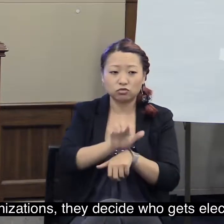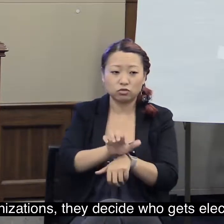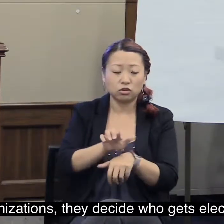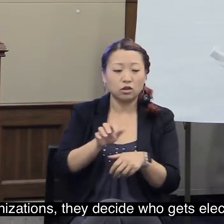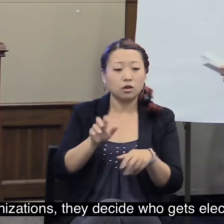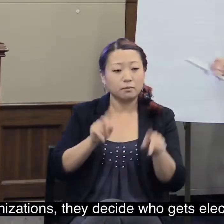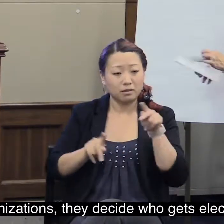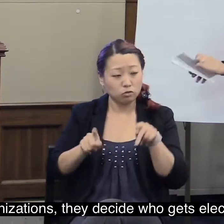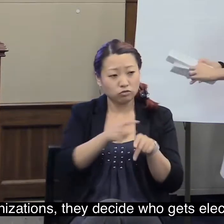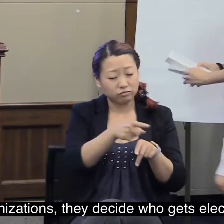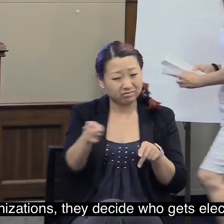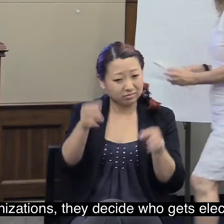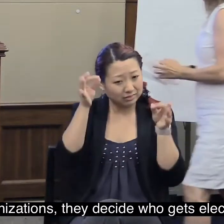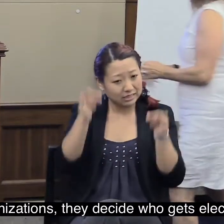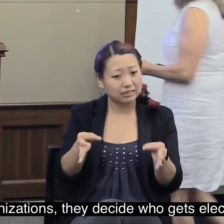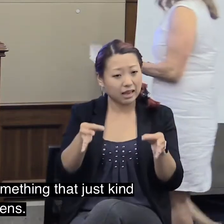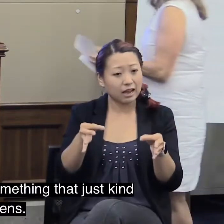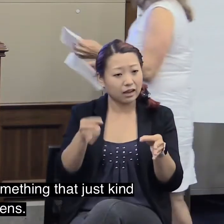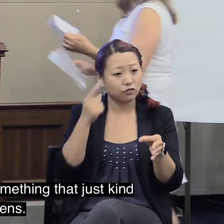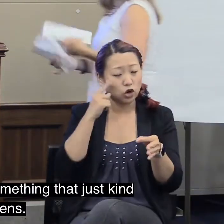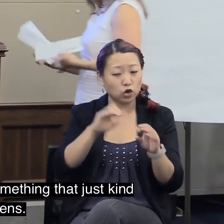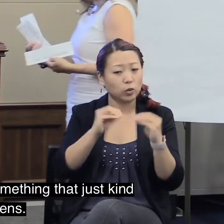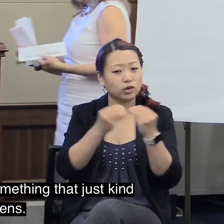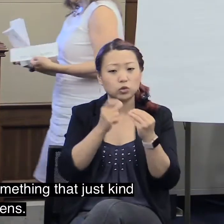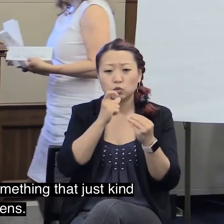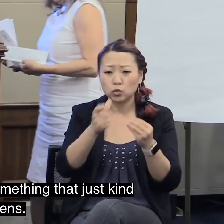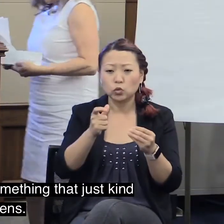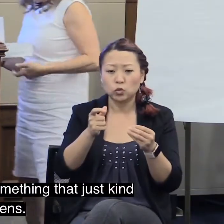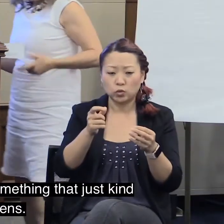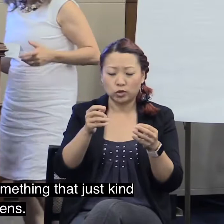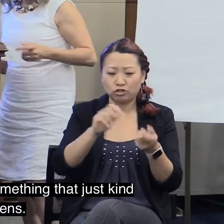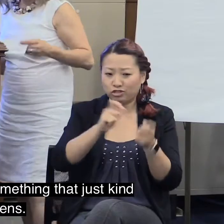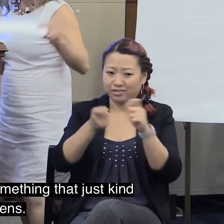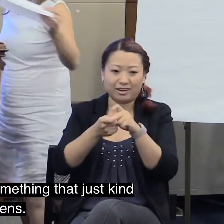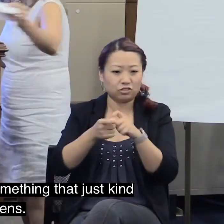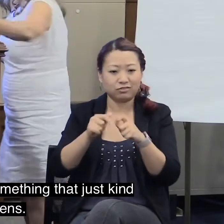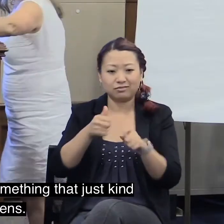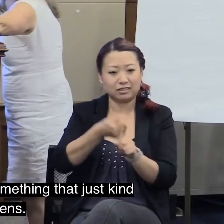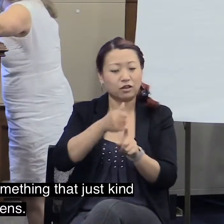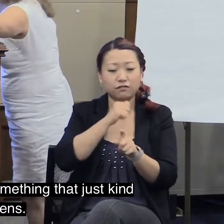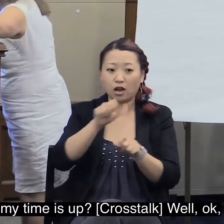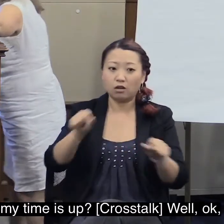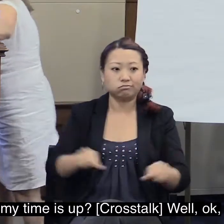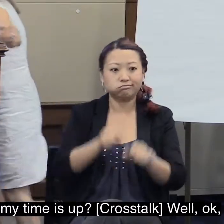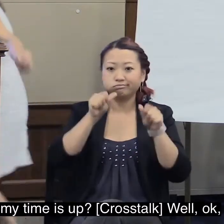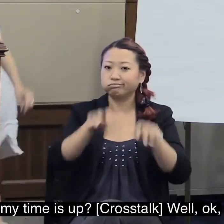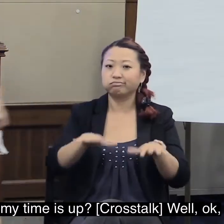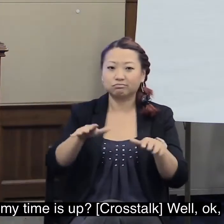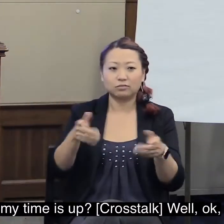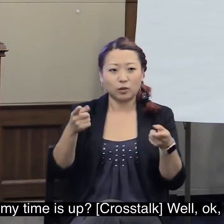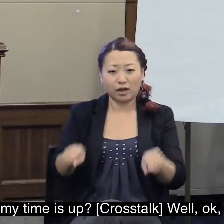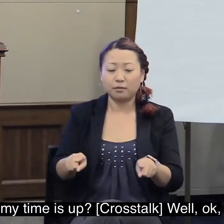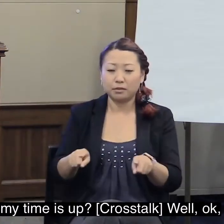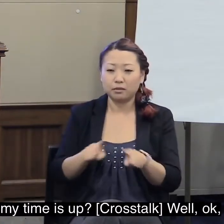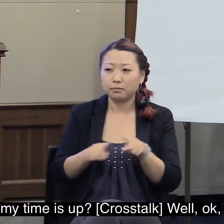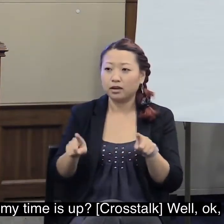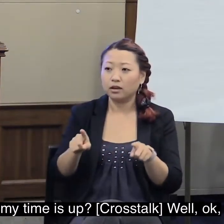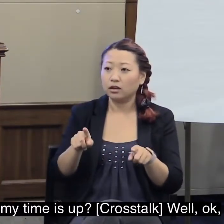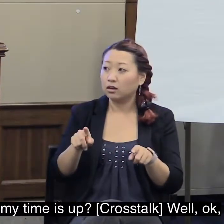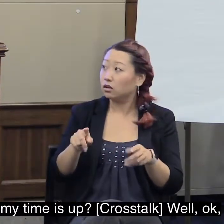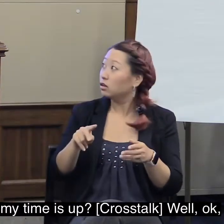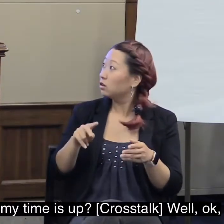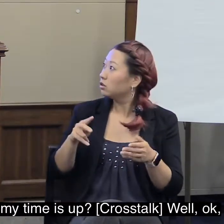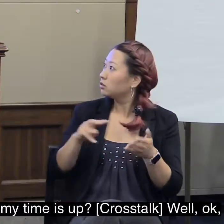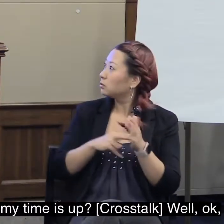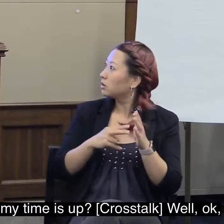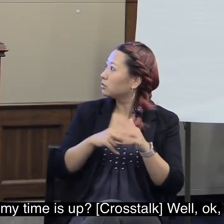that decide who gets elected. It's not magic. It's not something that just kind of happens. The people who live in, does that mean my time is up?